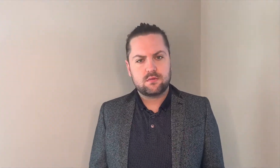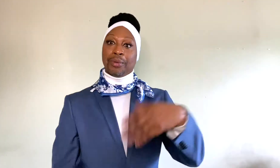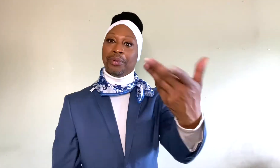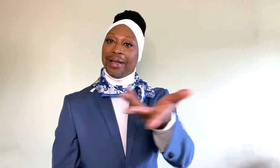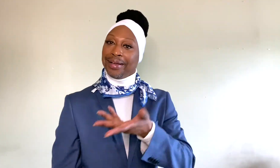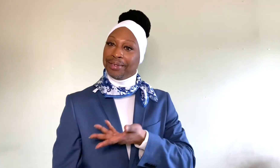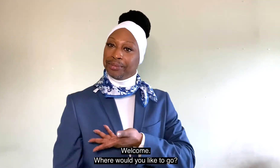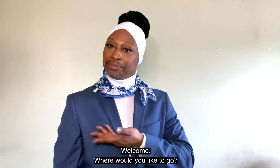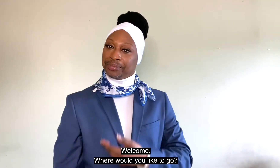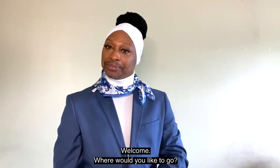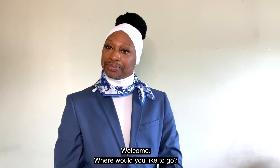Welcome.